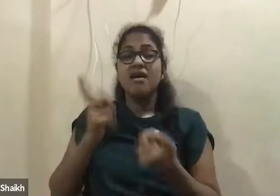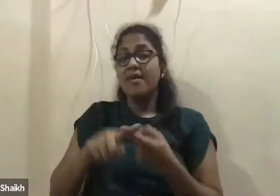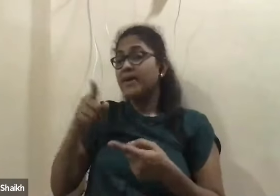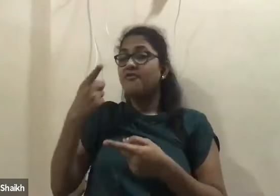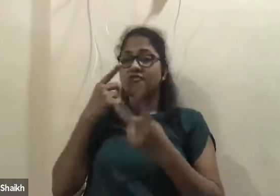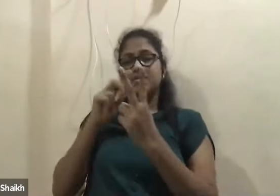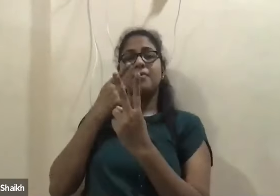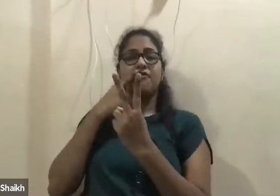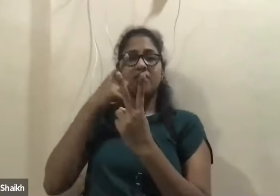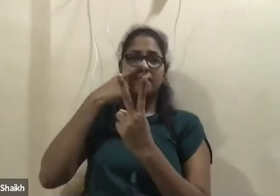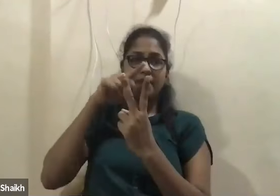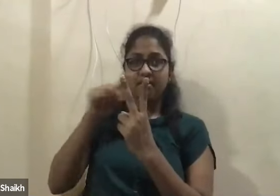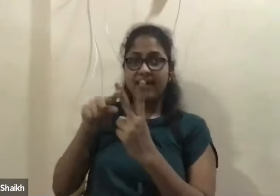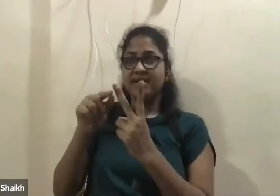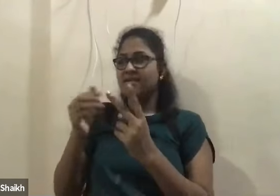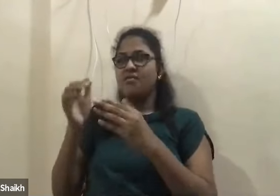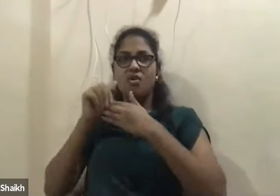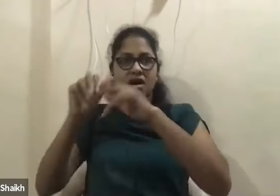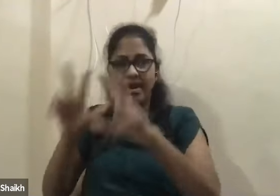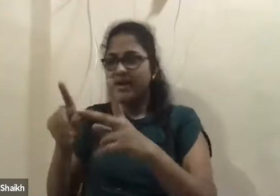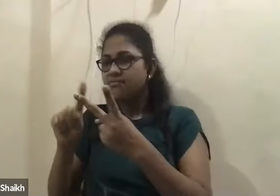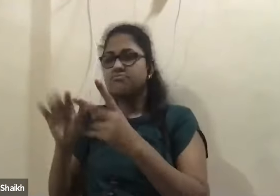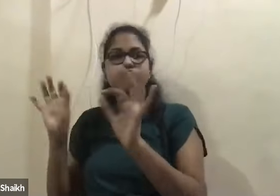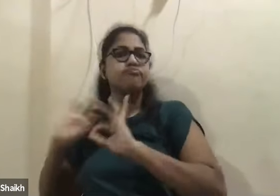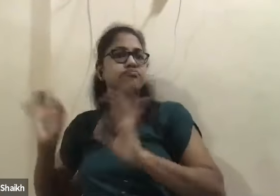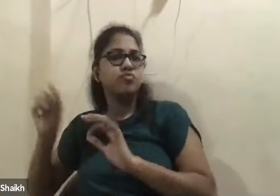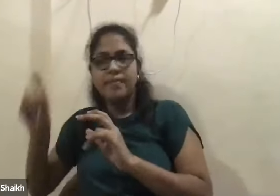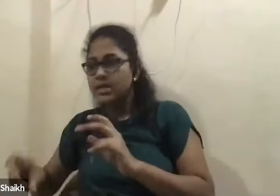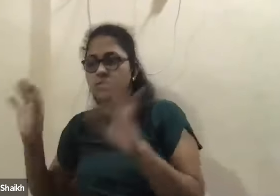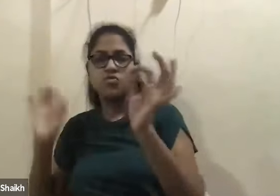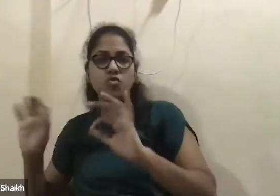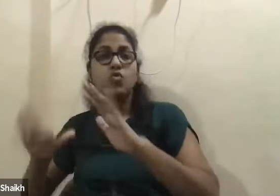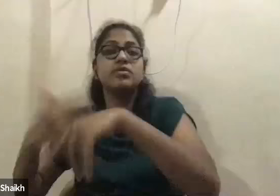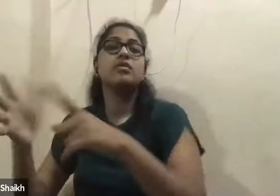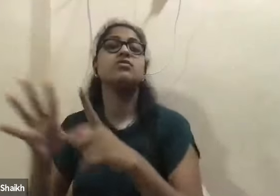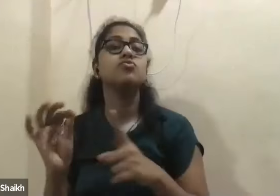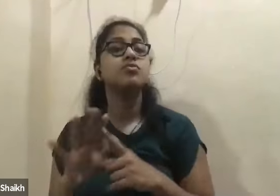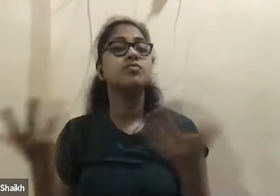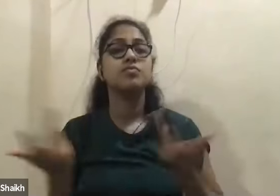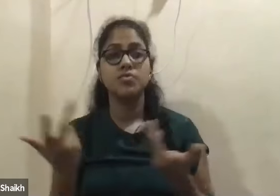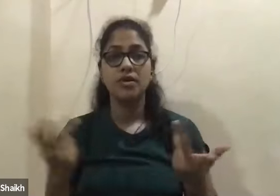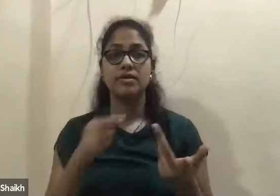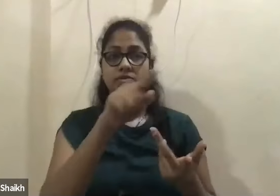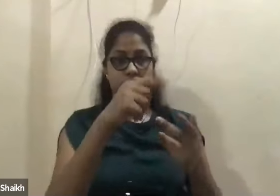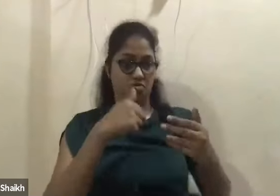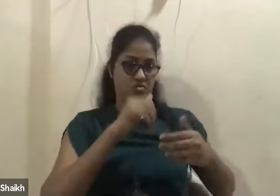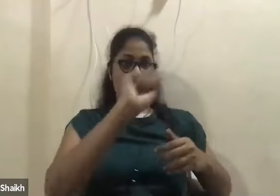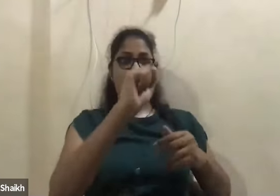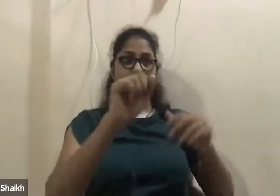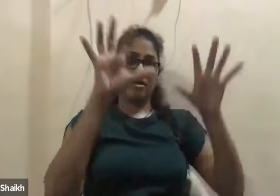or the immediate guardian is not around? So this is included in my indenture, which says that